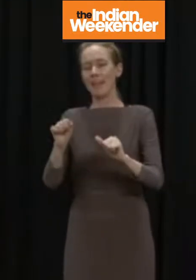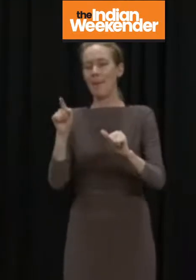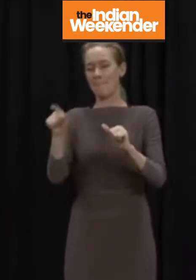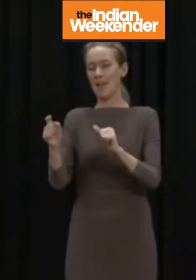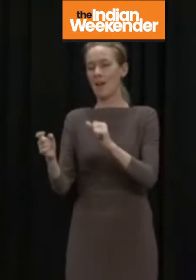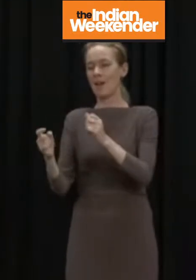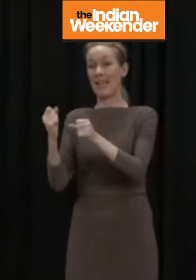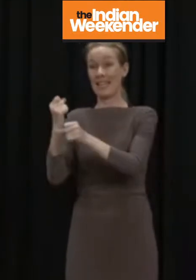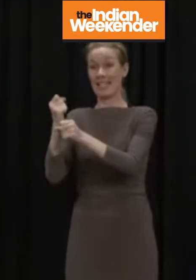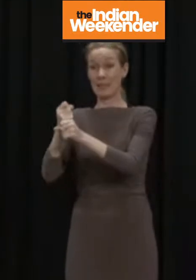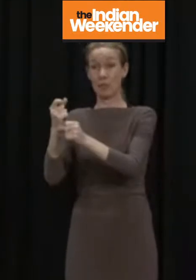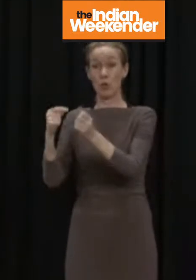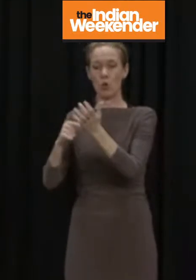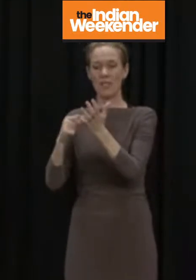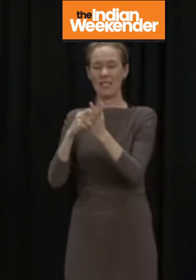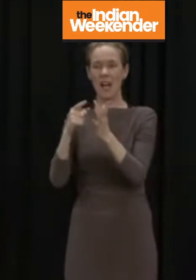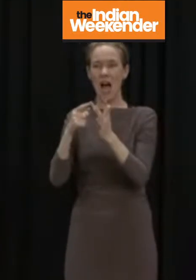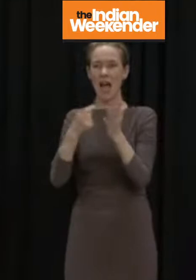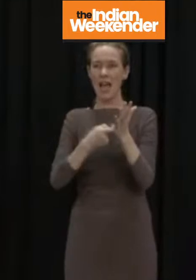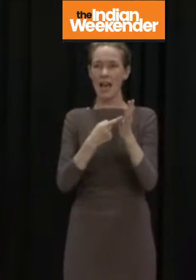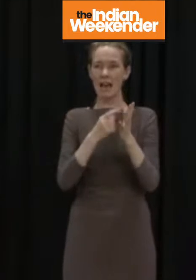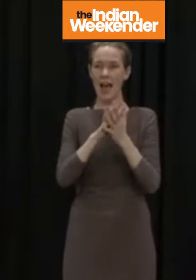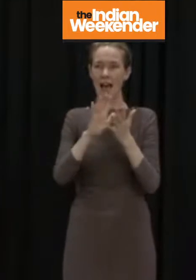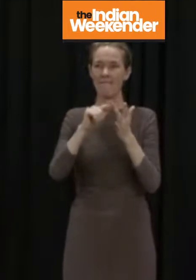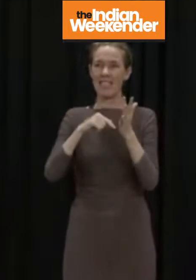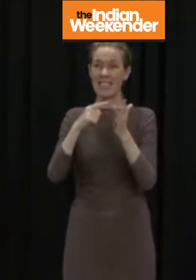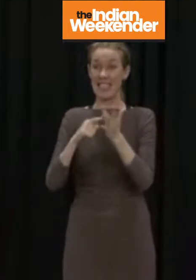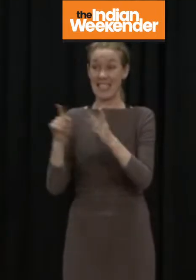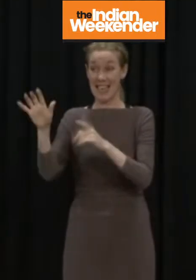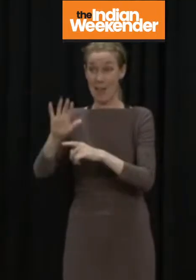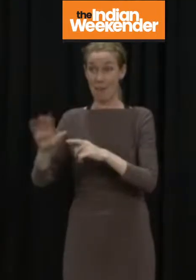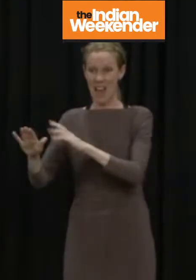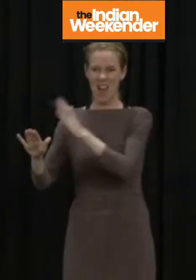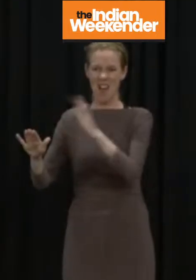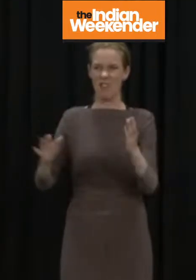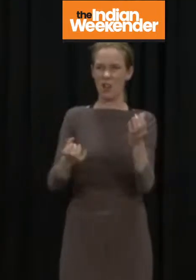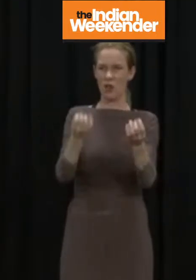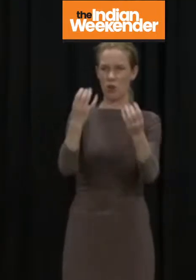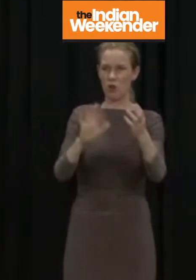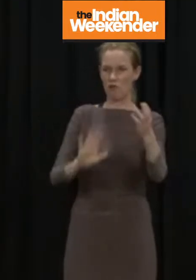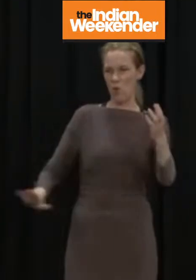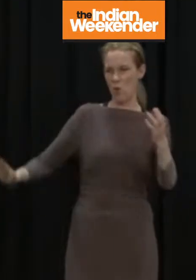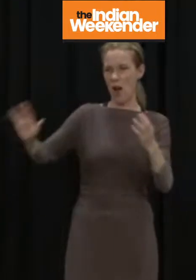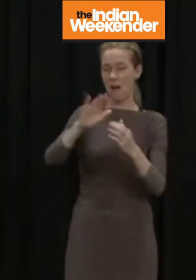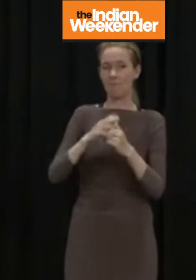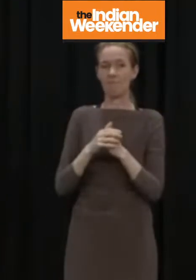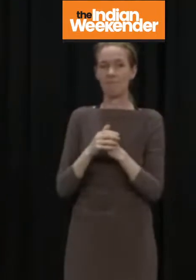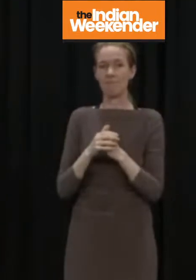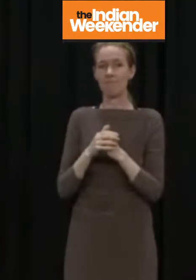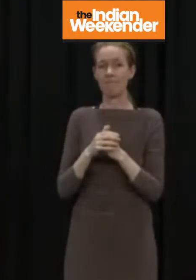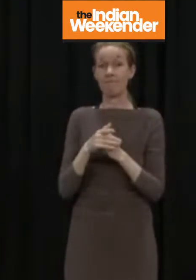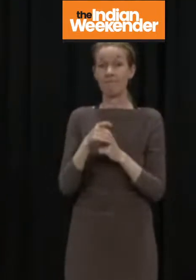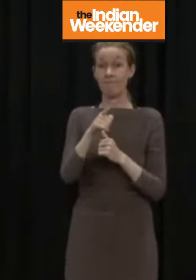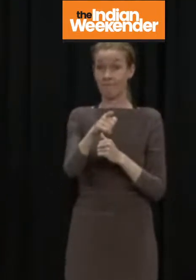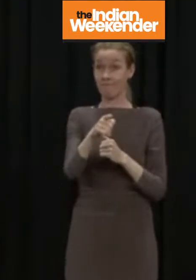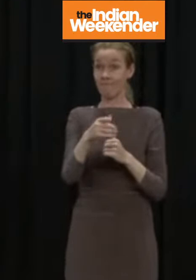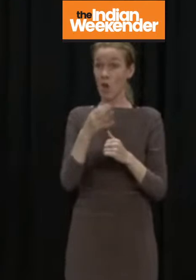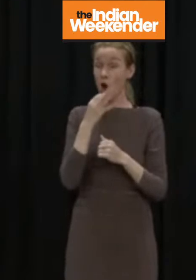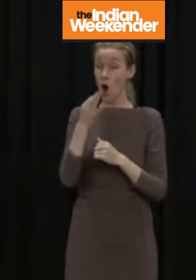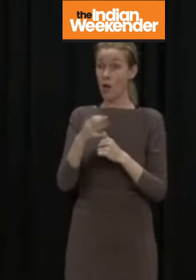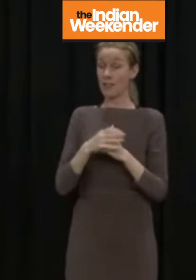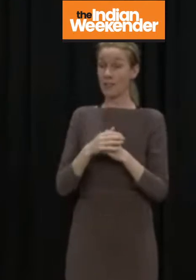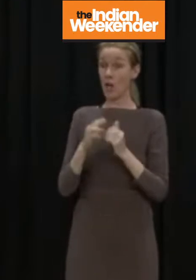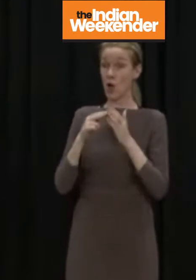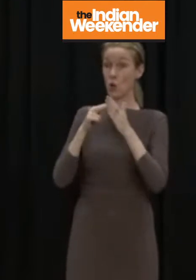still have doctors peddling misinformation around vaccines, particularly up in Northland, where the DHB has